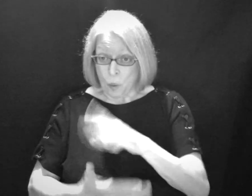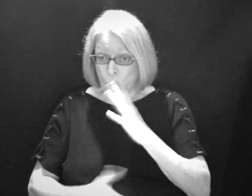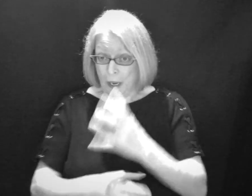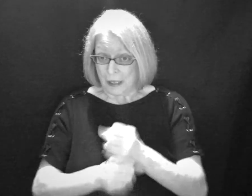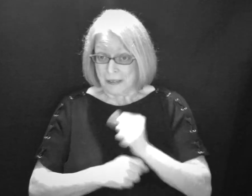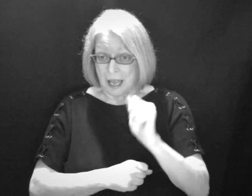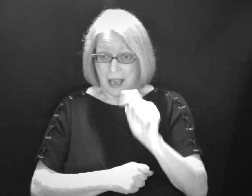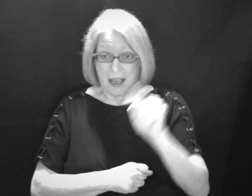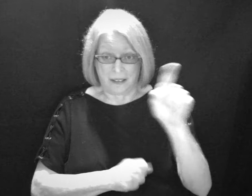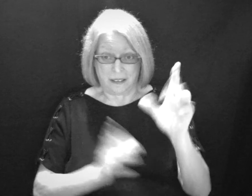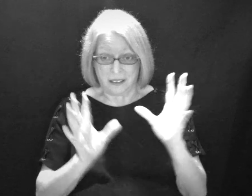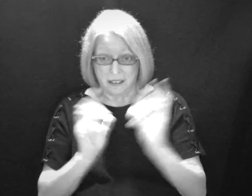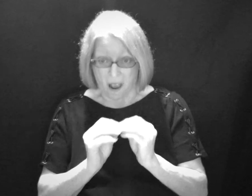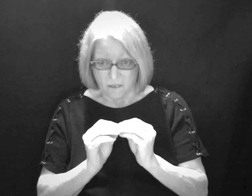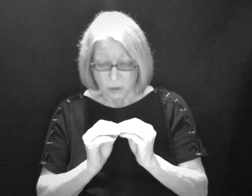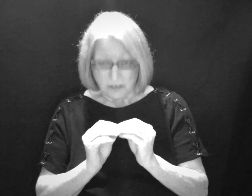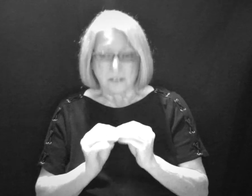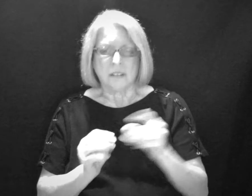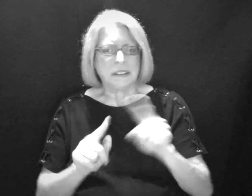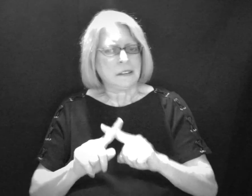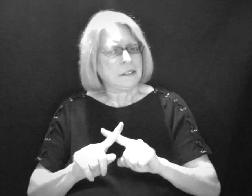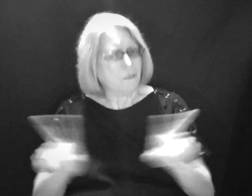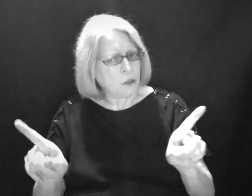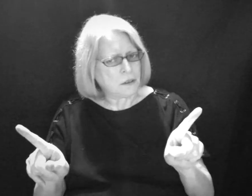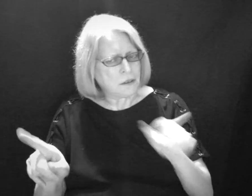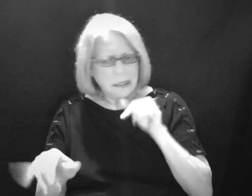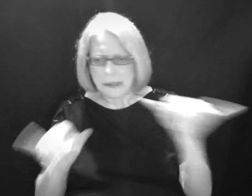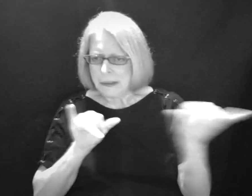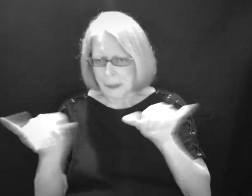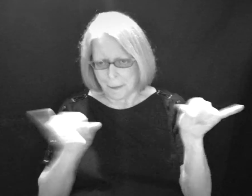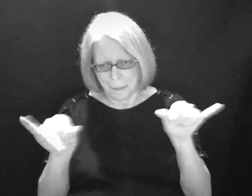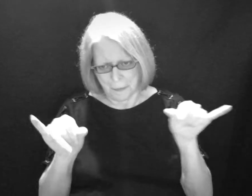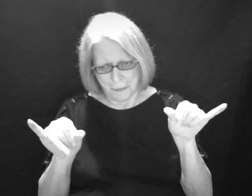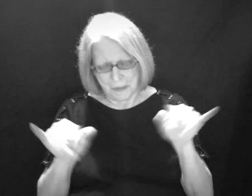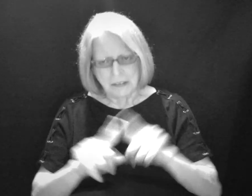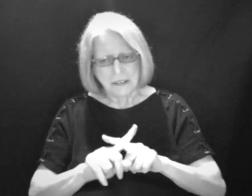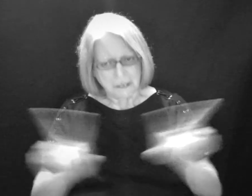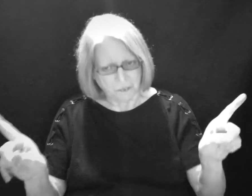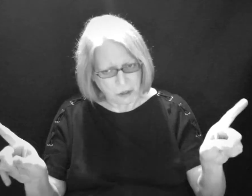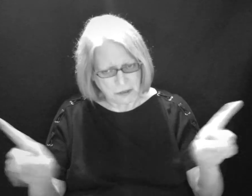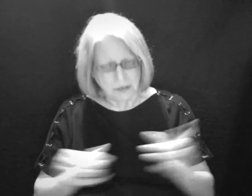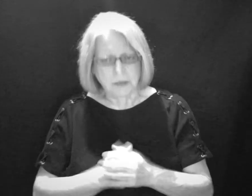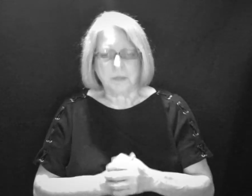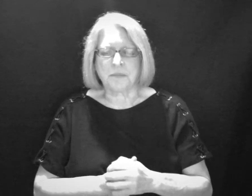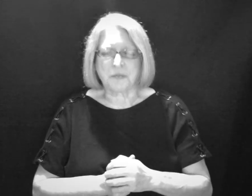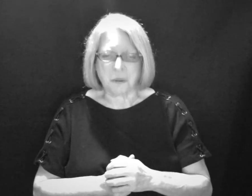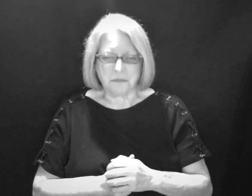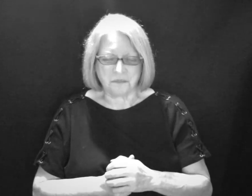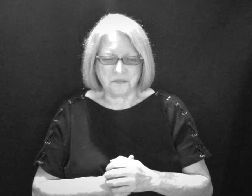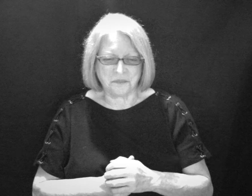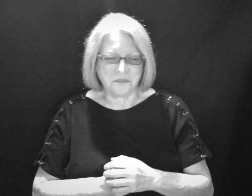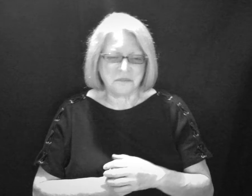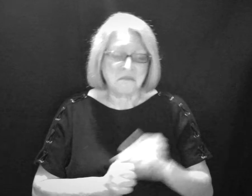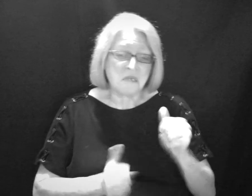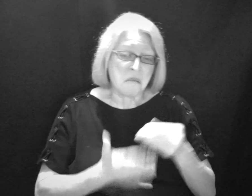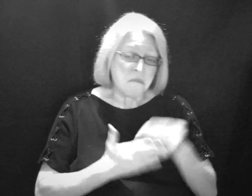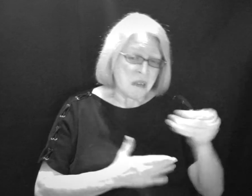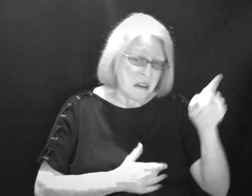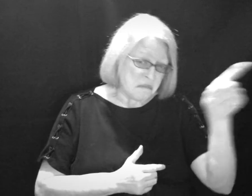let's actually, before we do that, let's save this, the cover, done. And let's duplicate this because they're